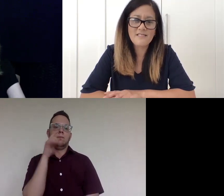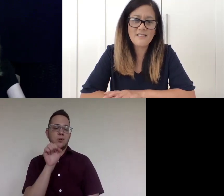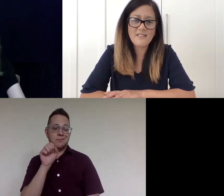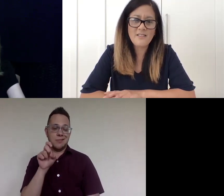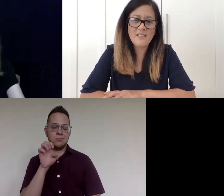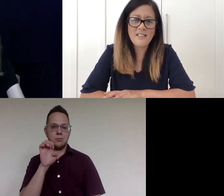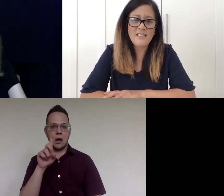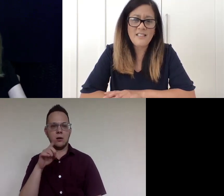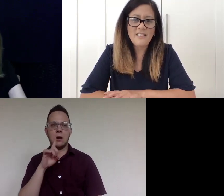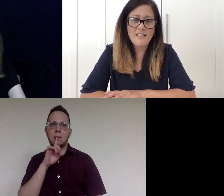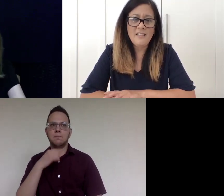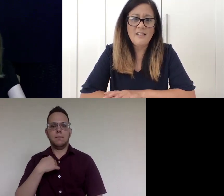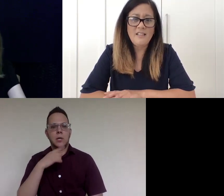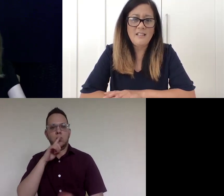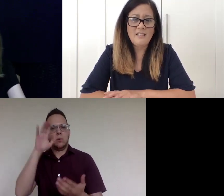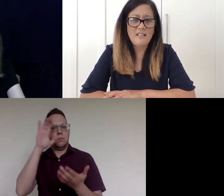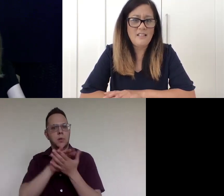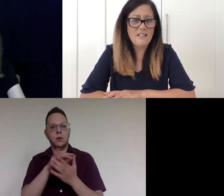So